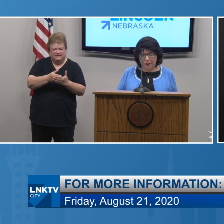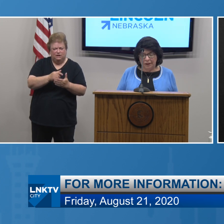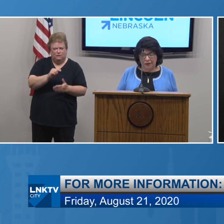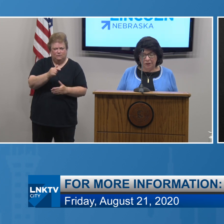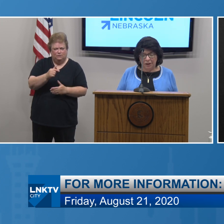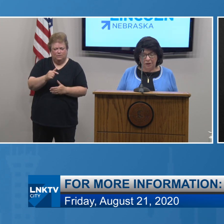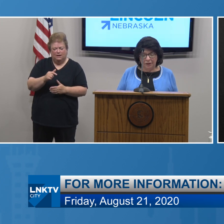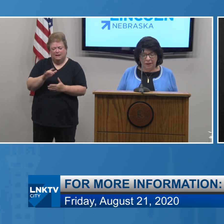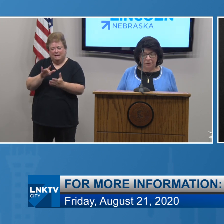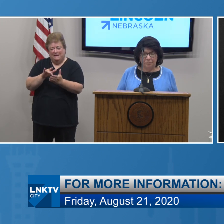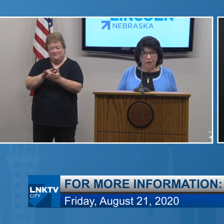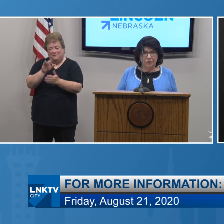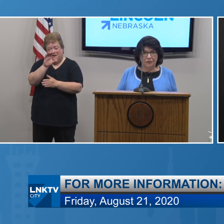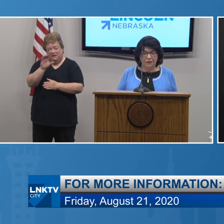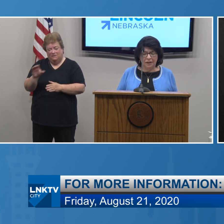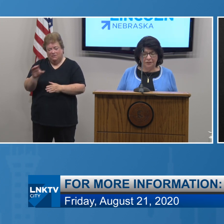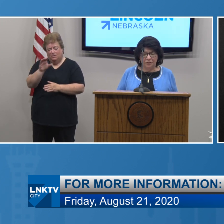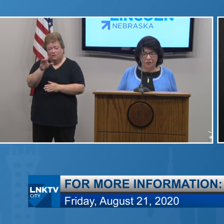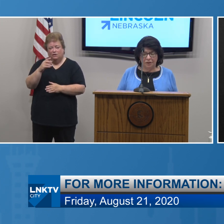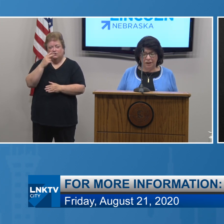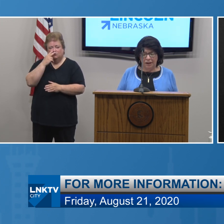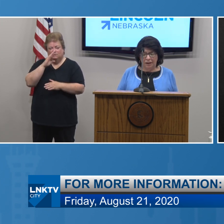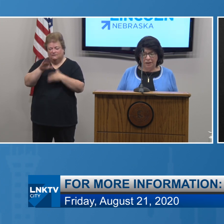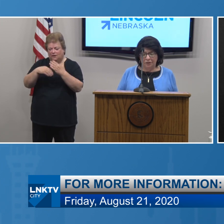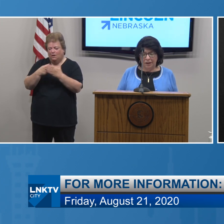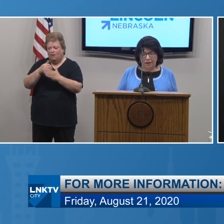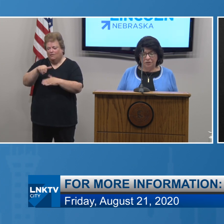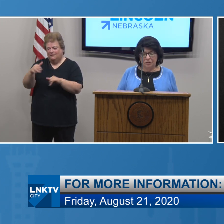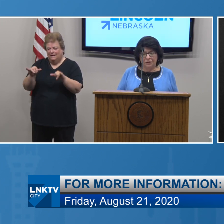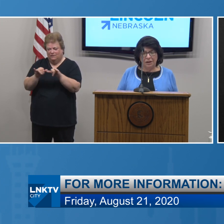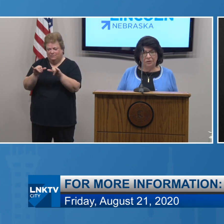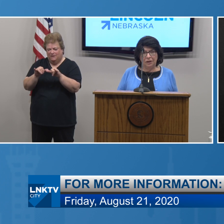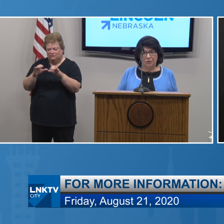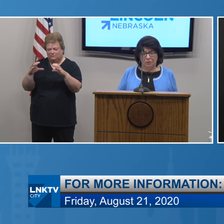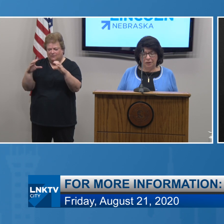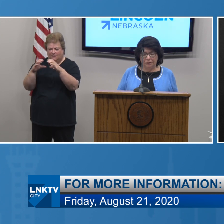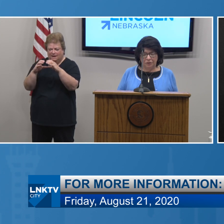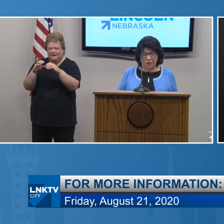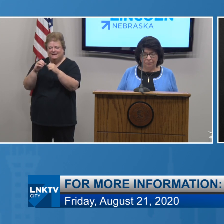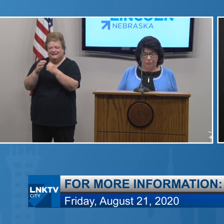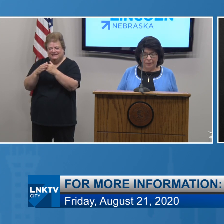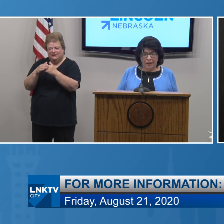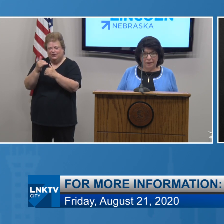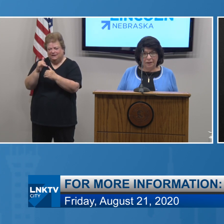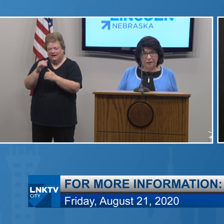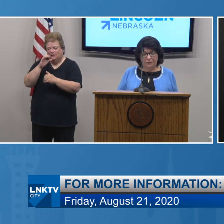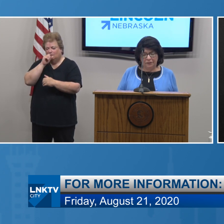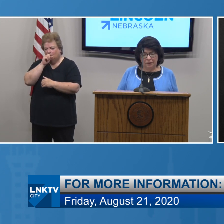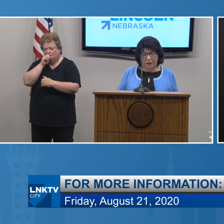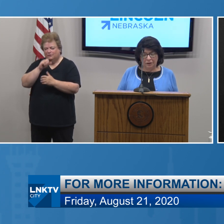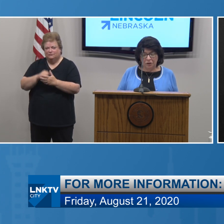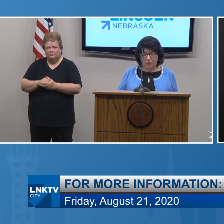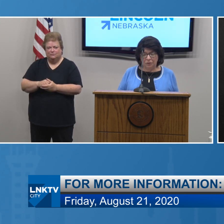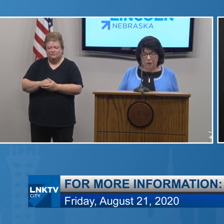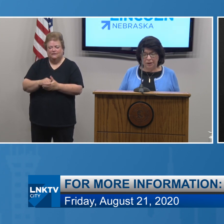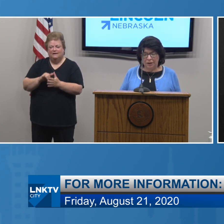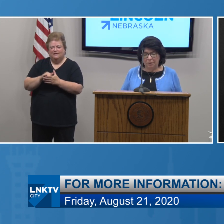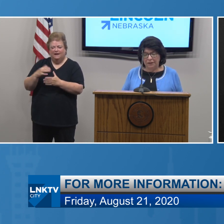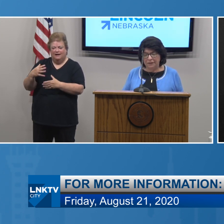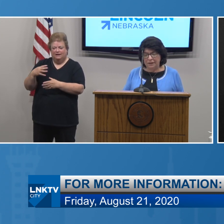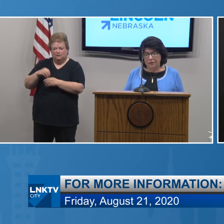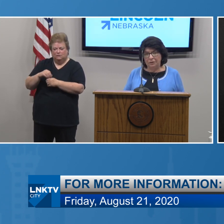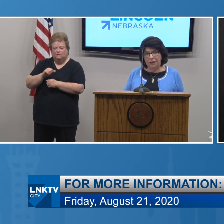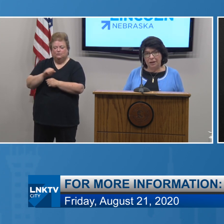will find nearly all the other metrics clustered near the edge of yellow and orange. That includes the